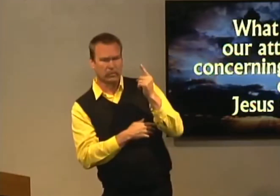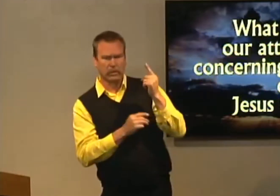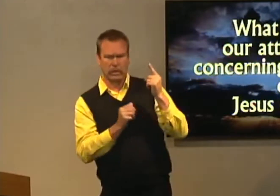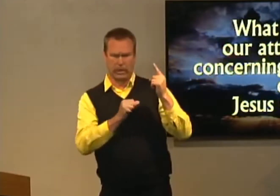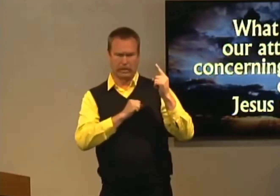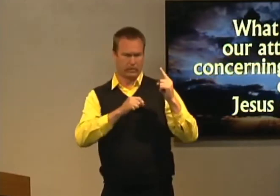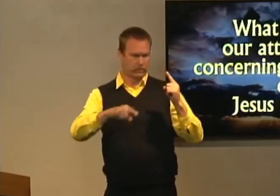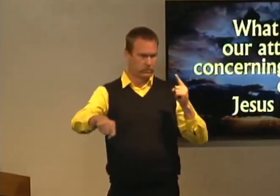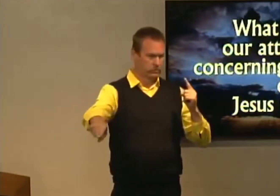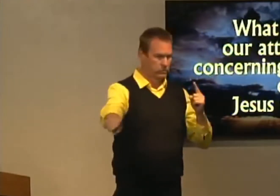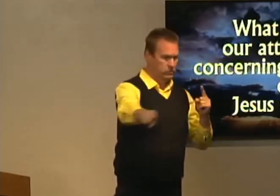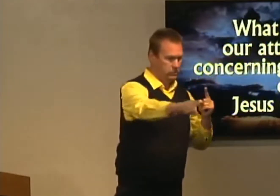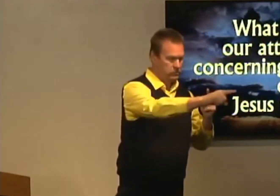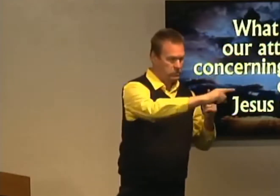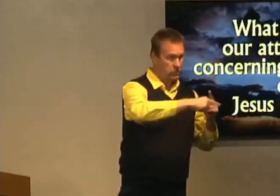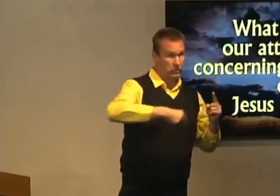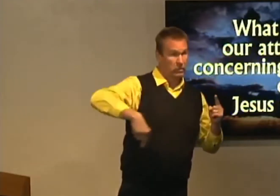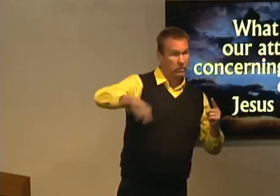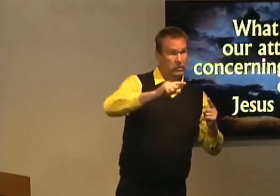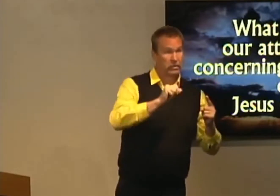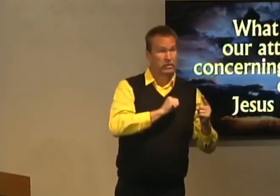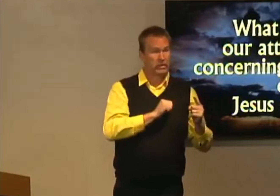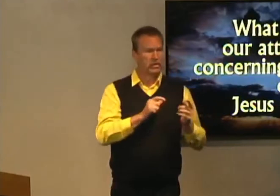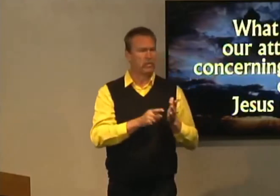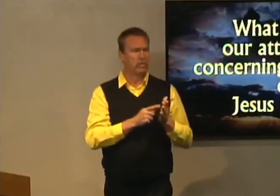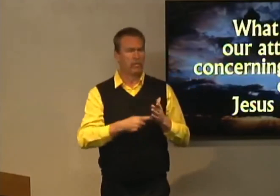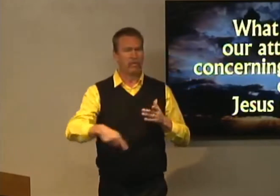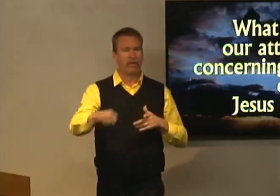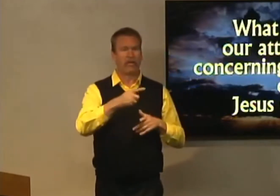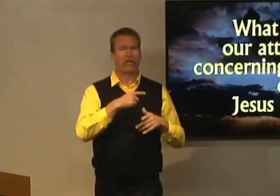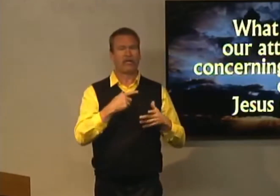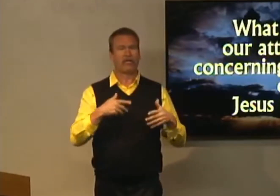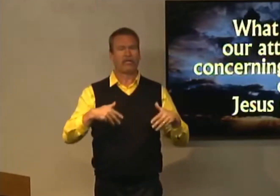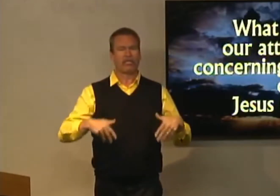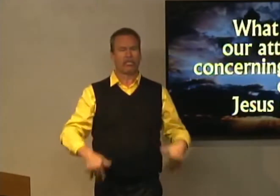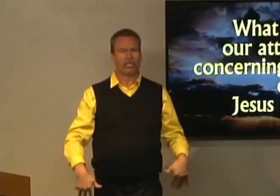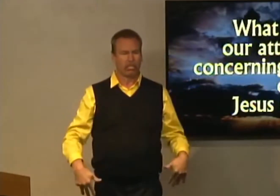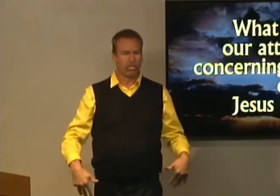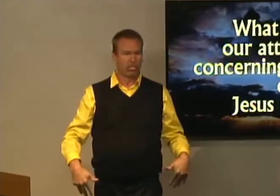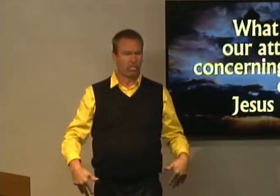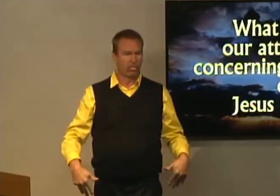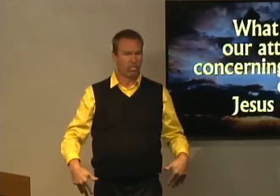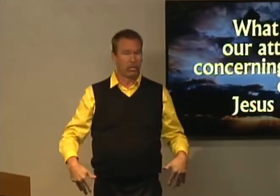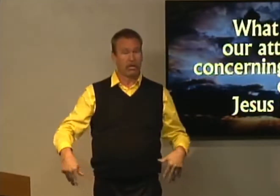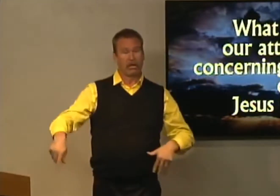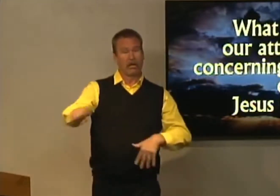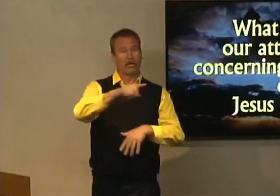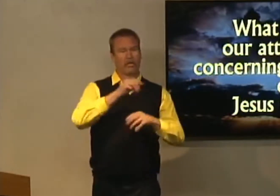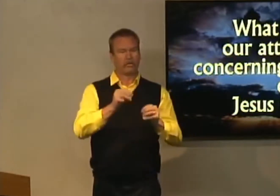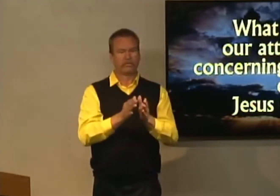So then the question becomes, what should our attitude be concerning the return of Christ? Should we be